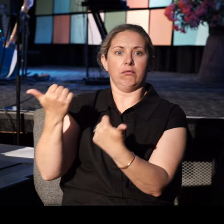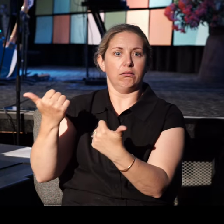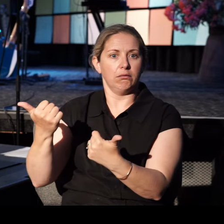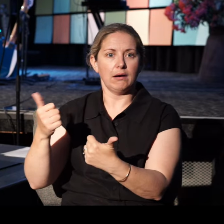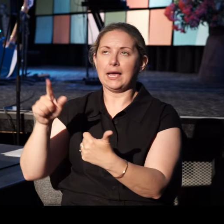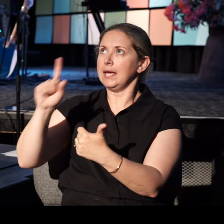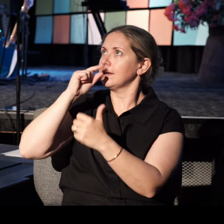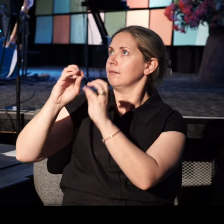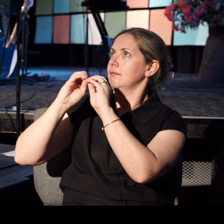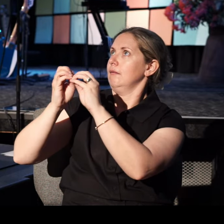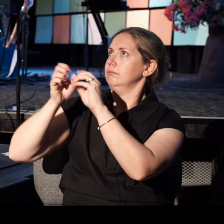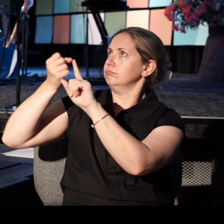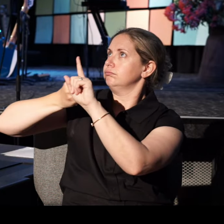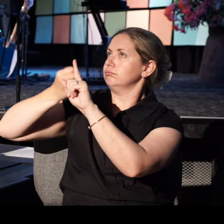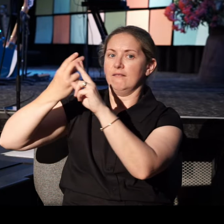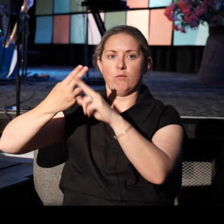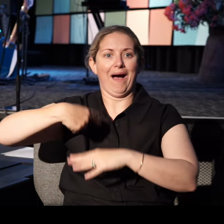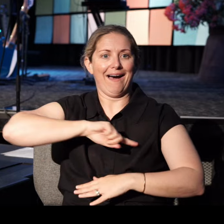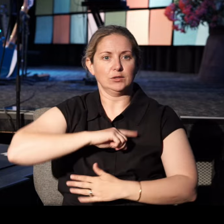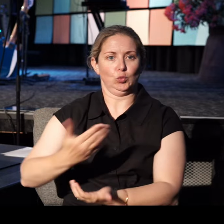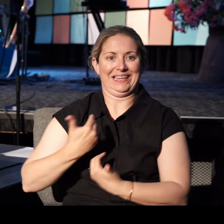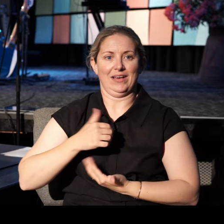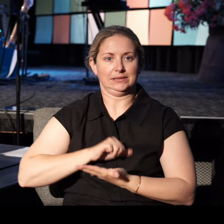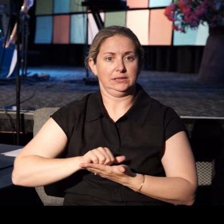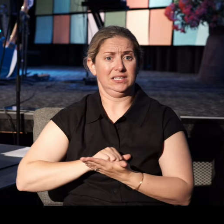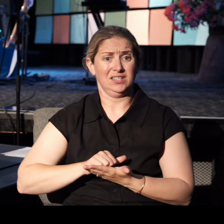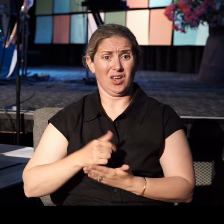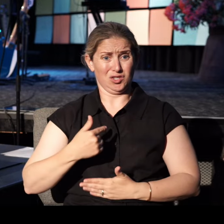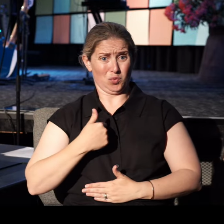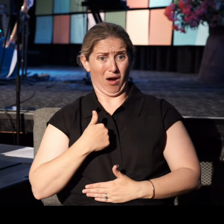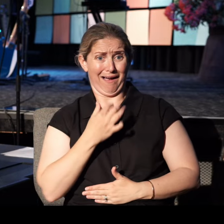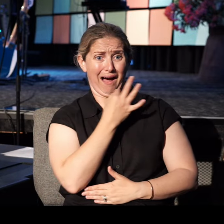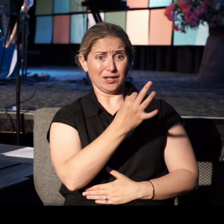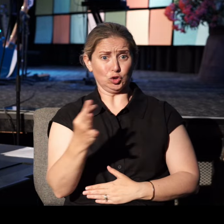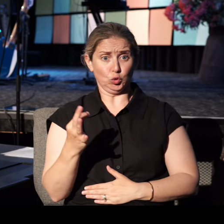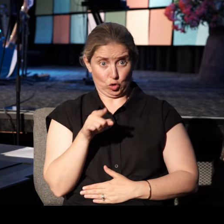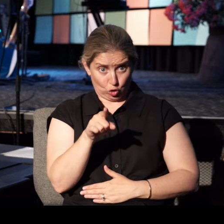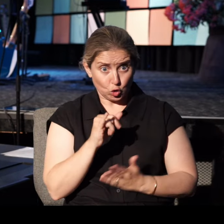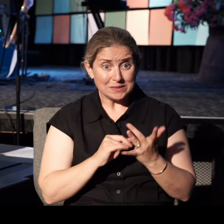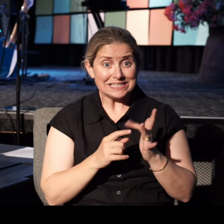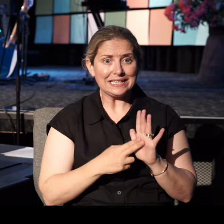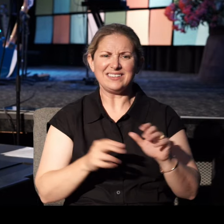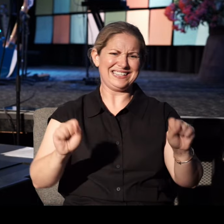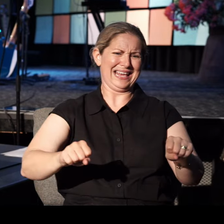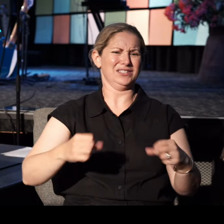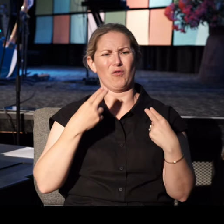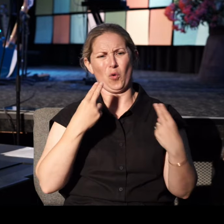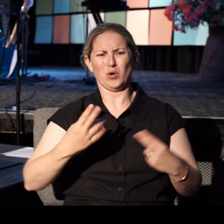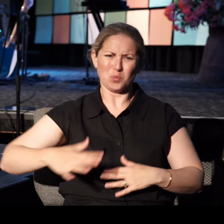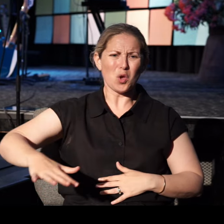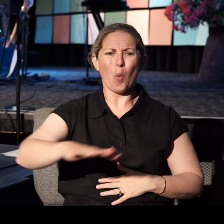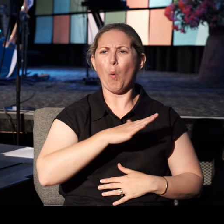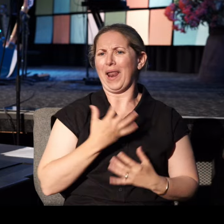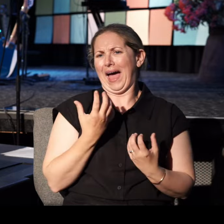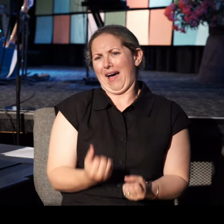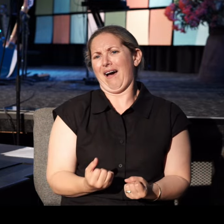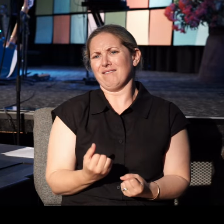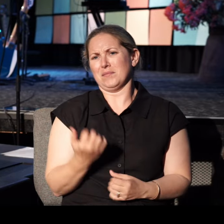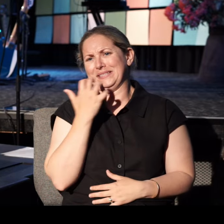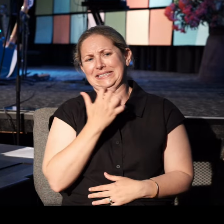sins and know that he's faithful and just and purifies. So it's not do you sin? Of course you do. You're still carrying around with you your body of flesh, the sinful